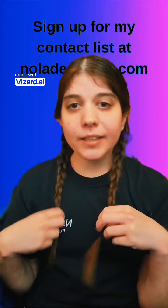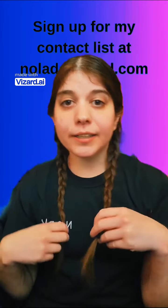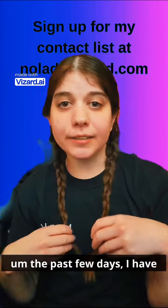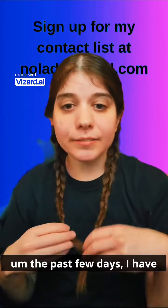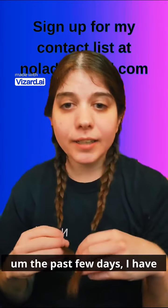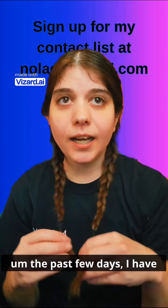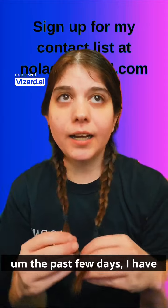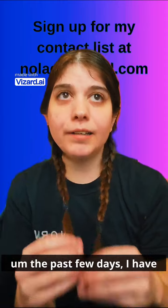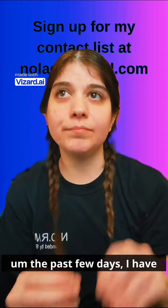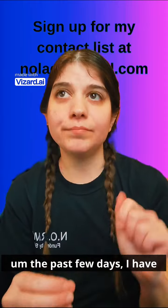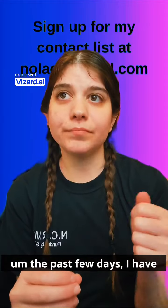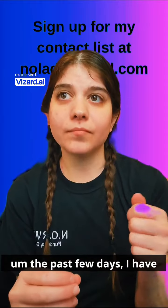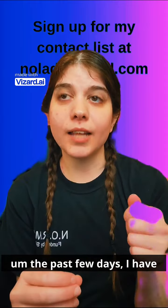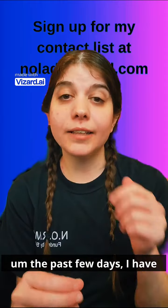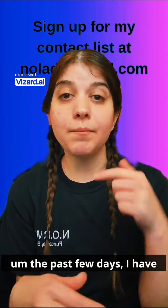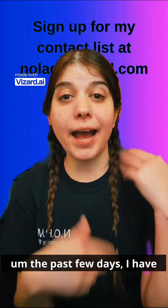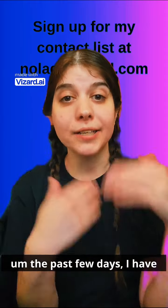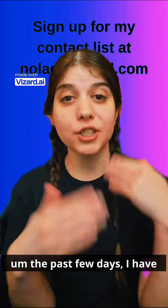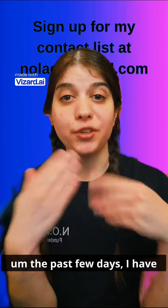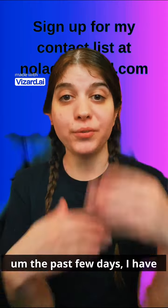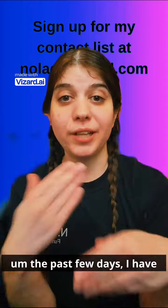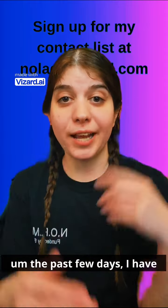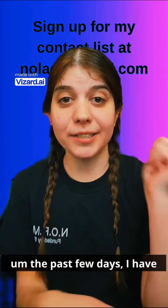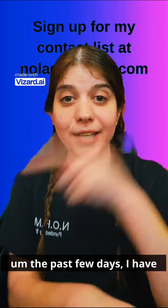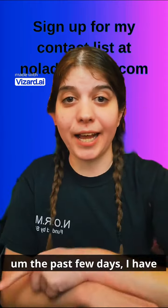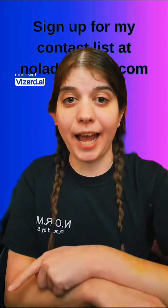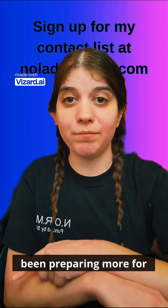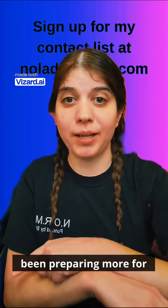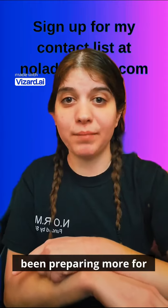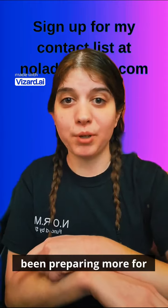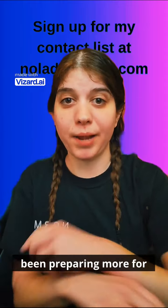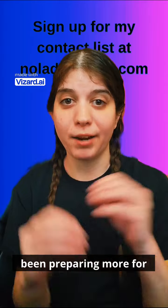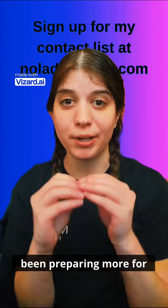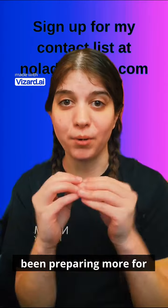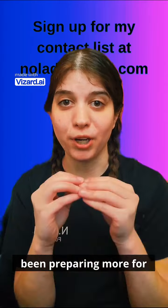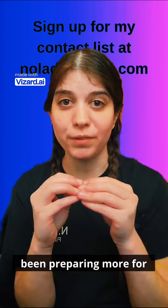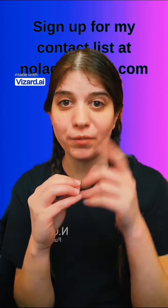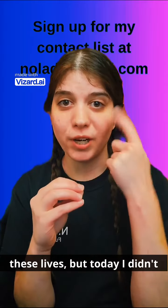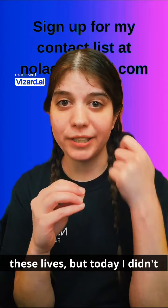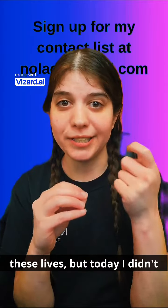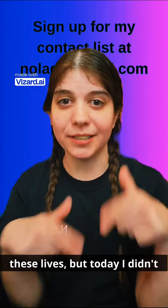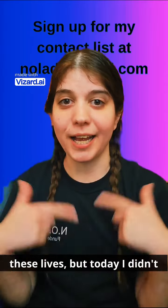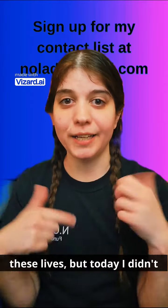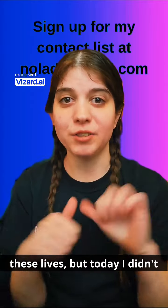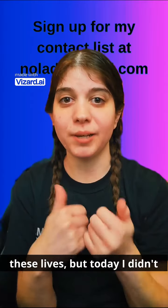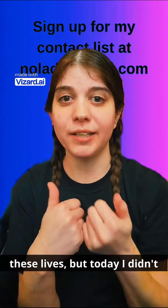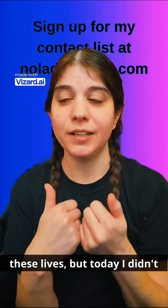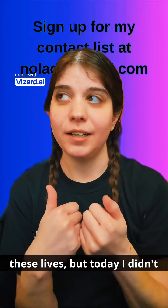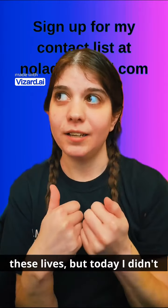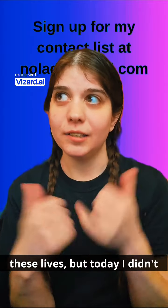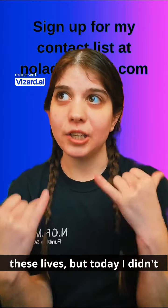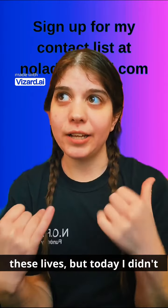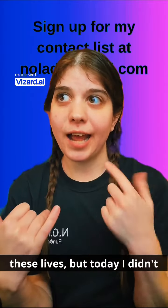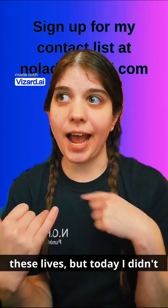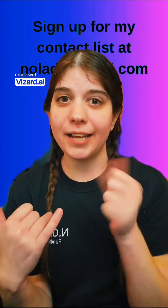Fucking, the past few days I have been preparing more for these lives, but today I didn't get